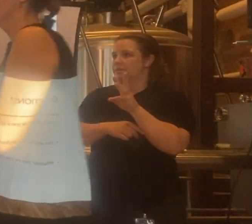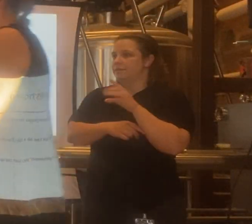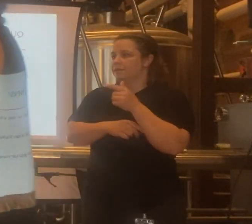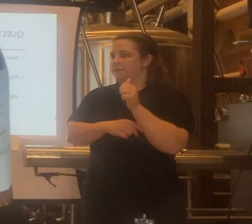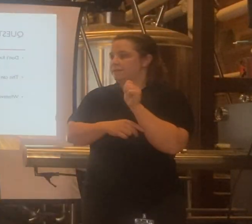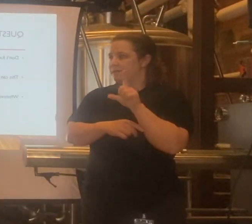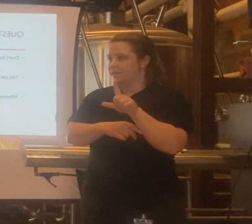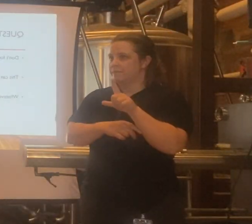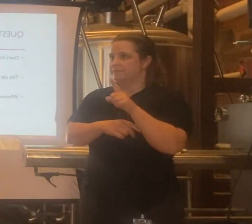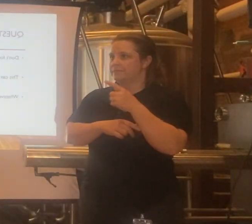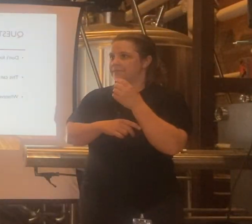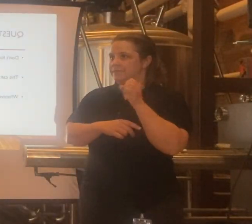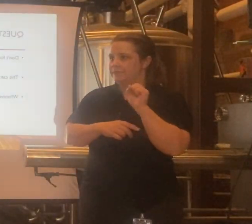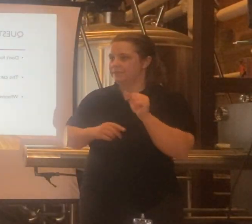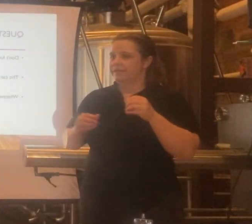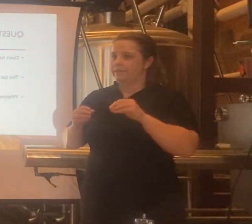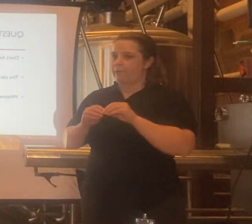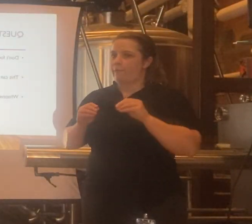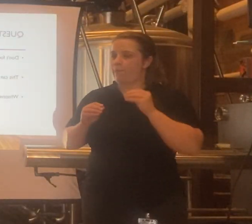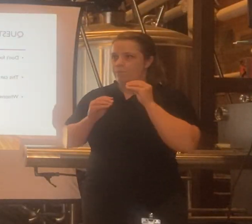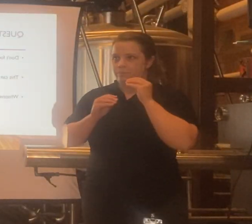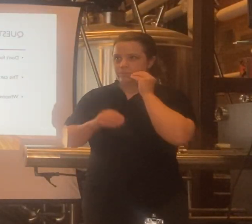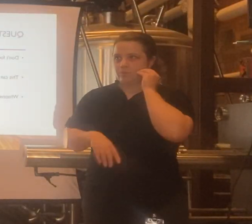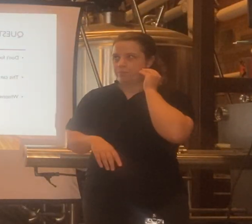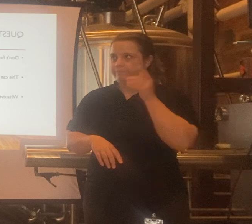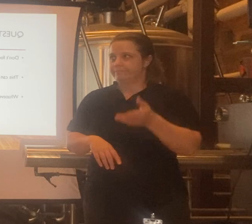a round of applause.